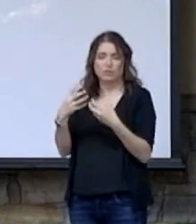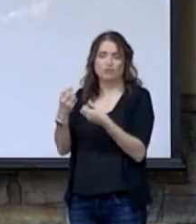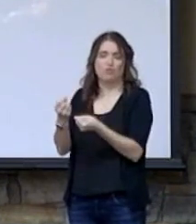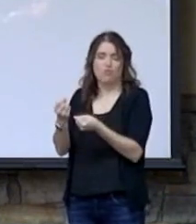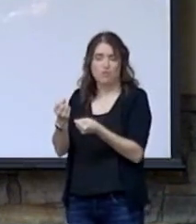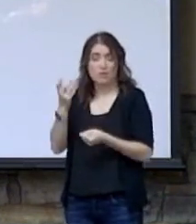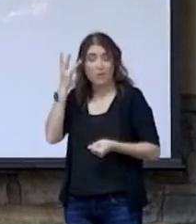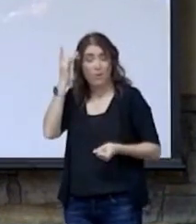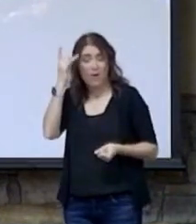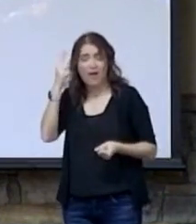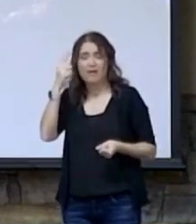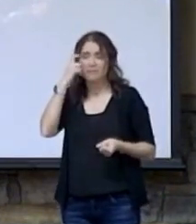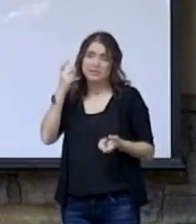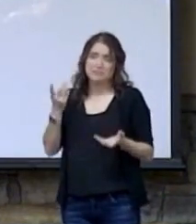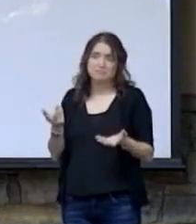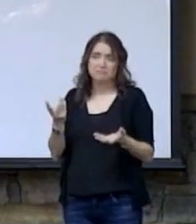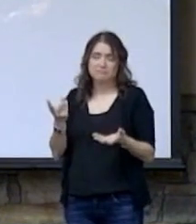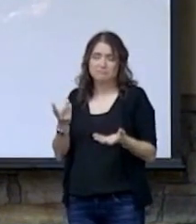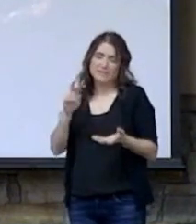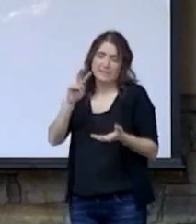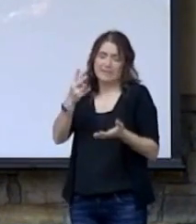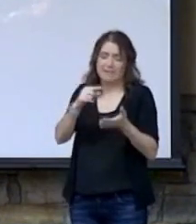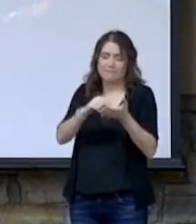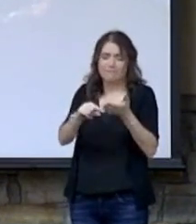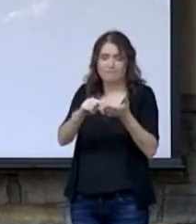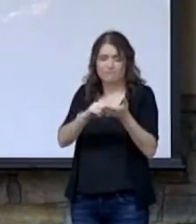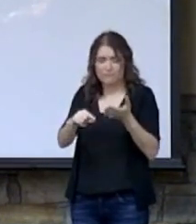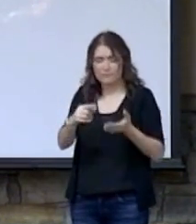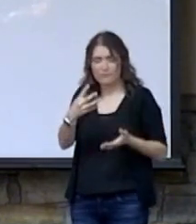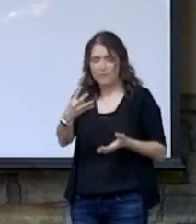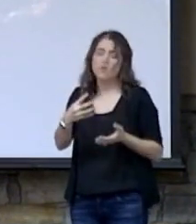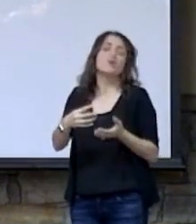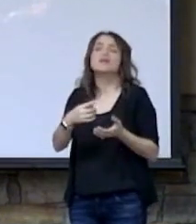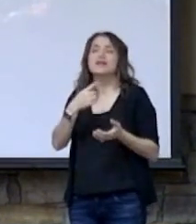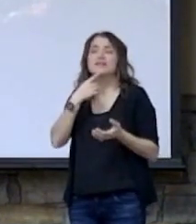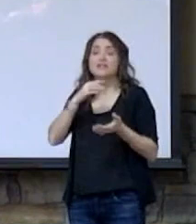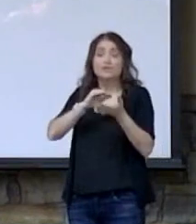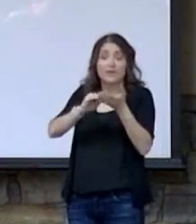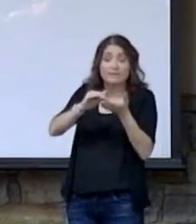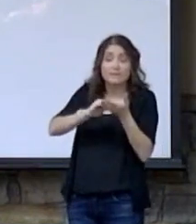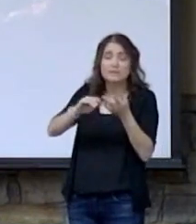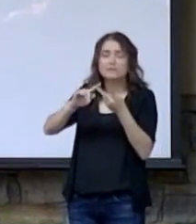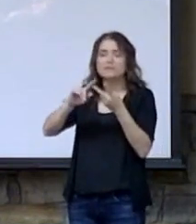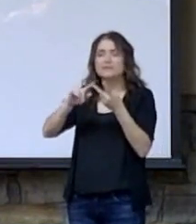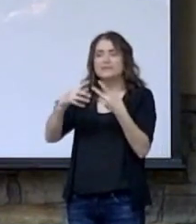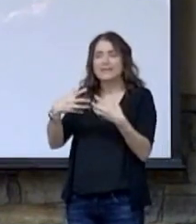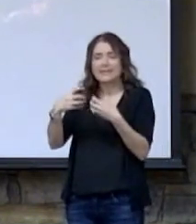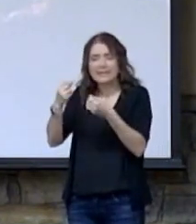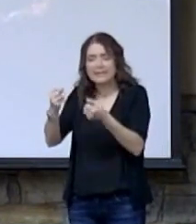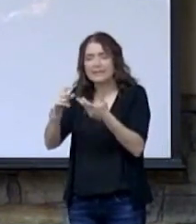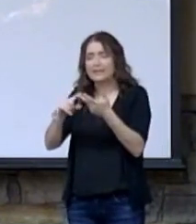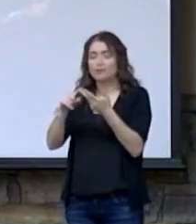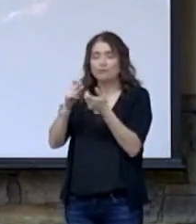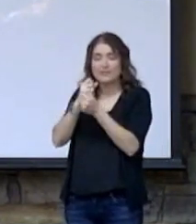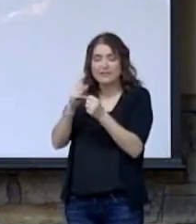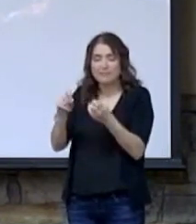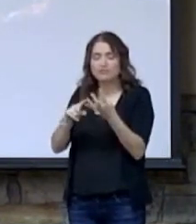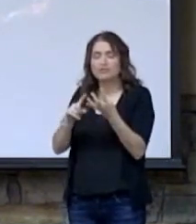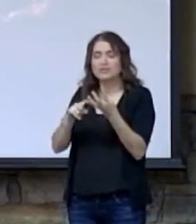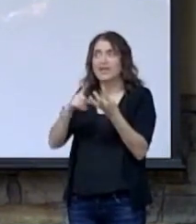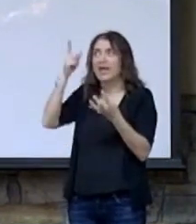gives, I guess, at least part of the answer in the second half of verse 4. There's forgiveness, there's healing, there's redemption, and there's